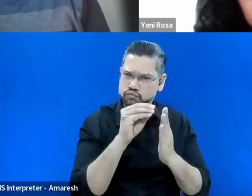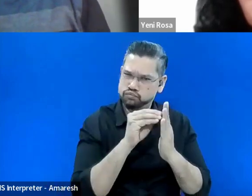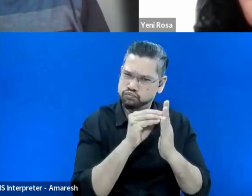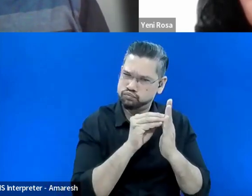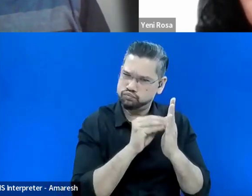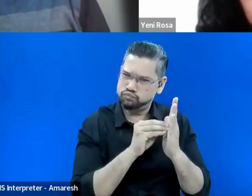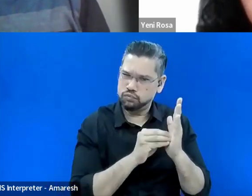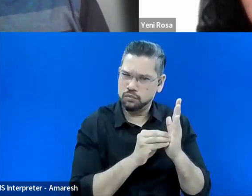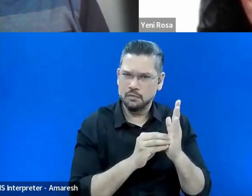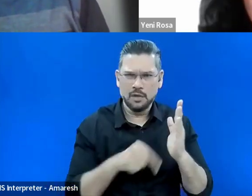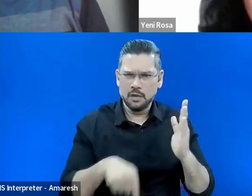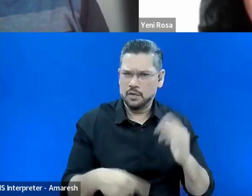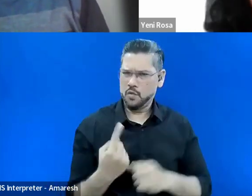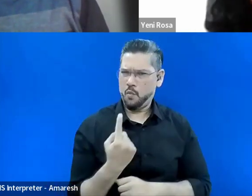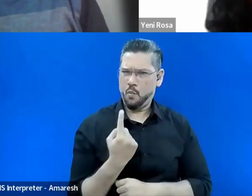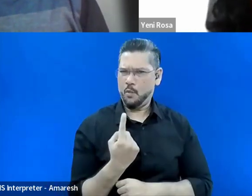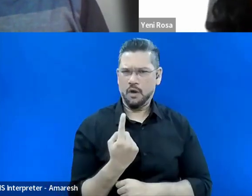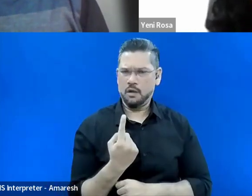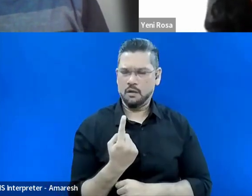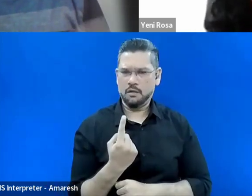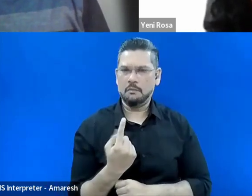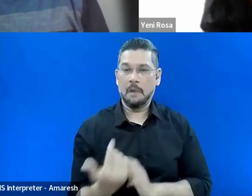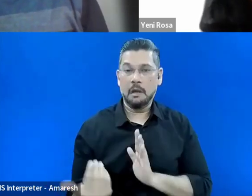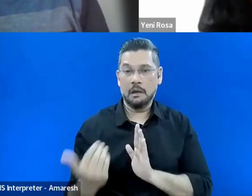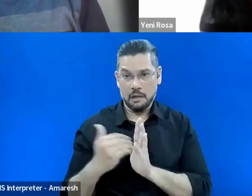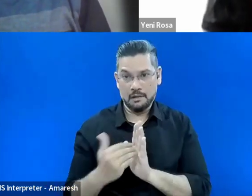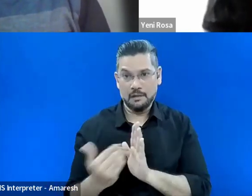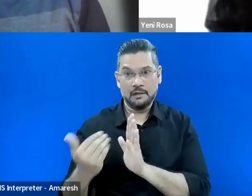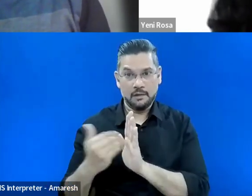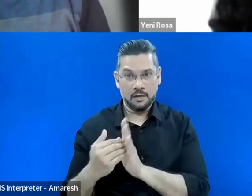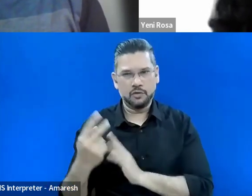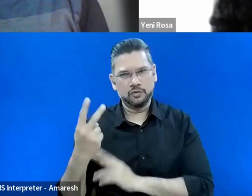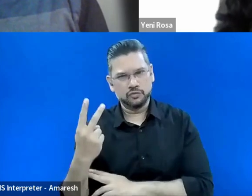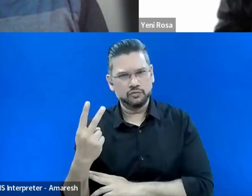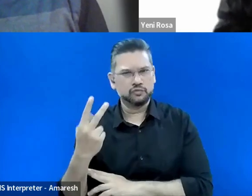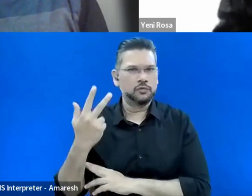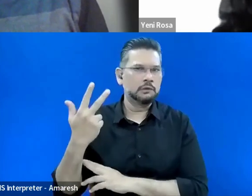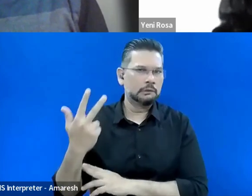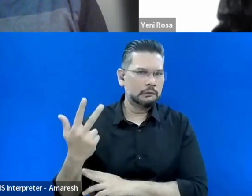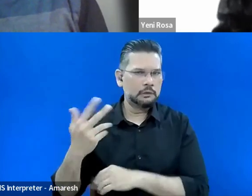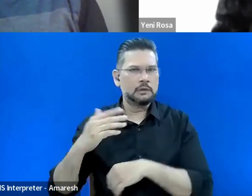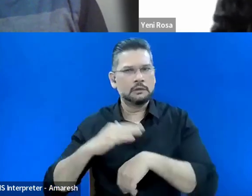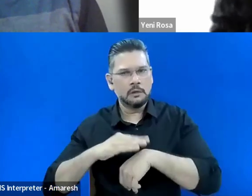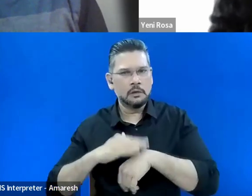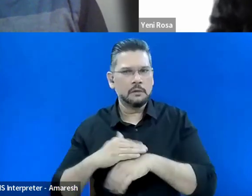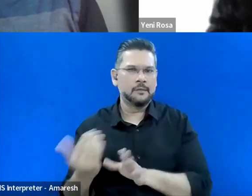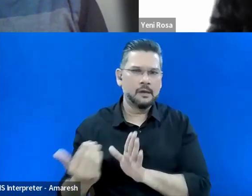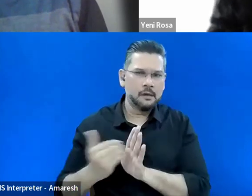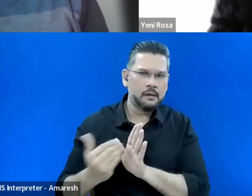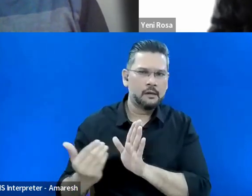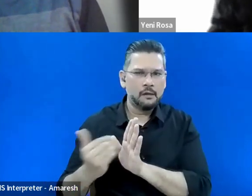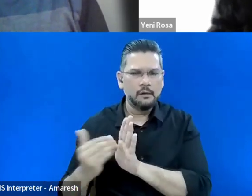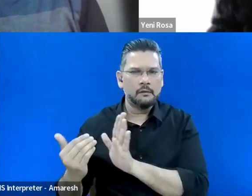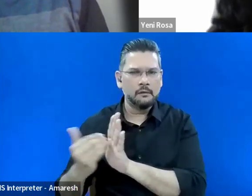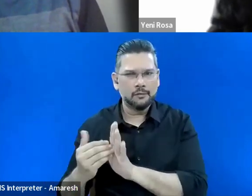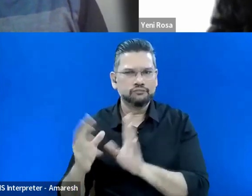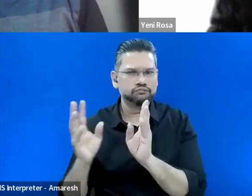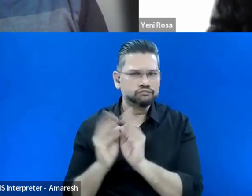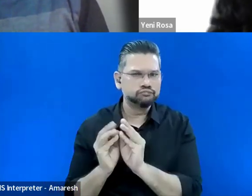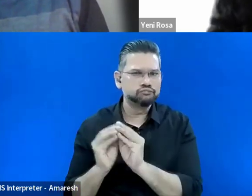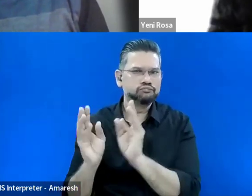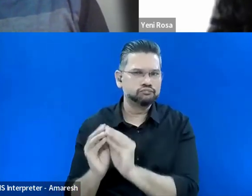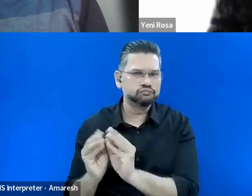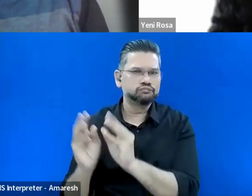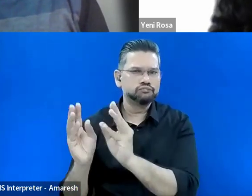we will be organizing 2-3 webinars to develop on what we need to do for the young people with